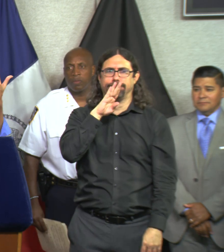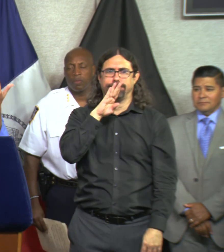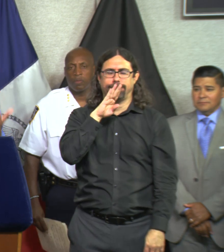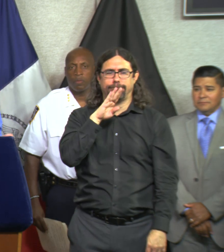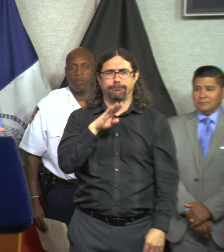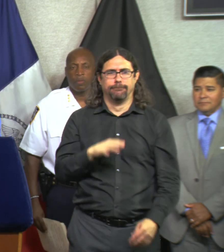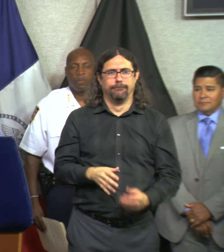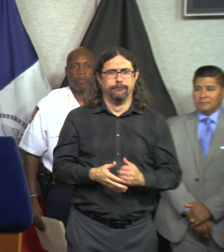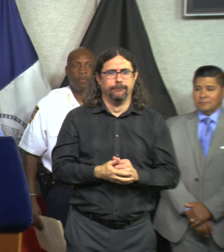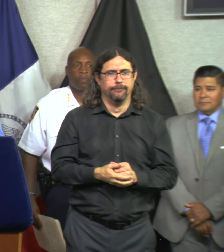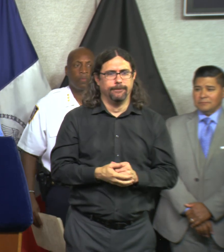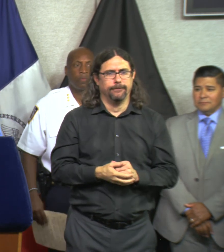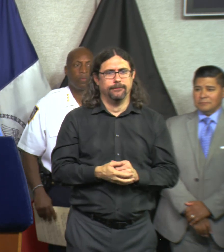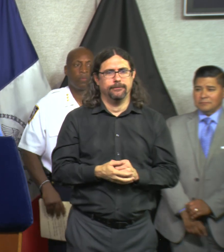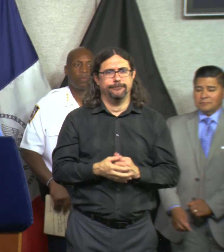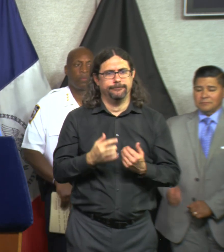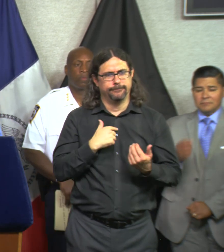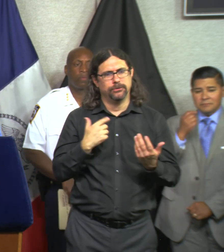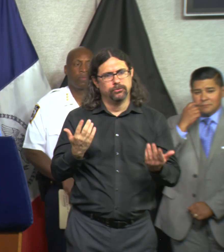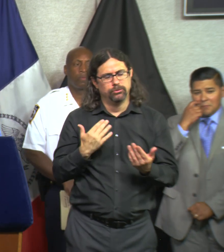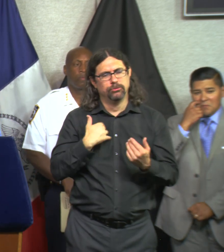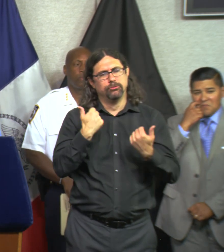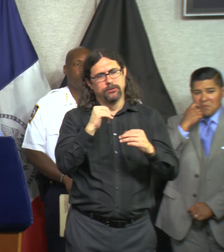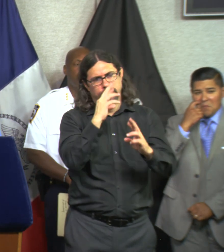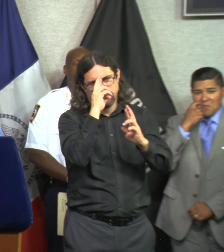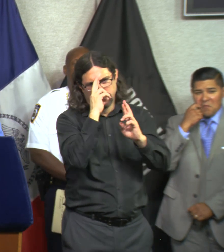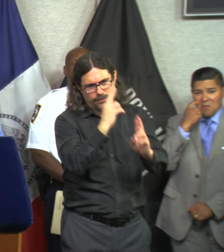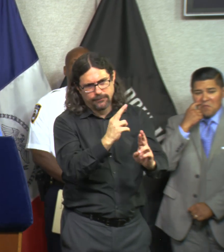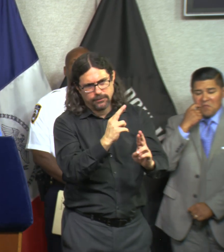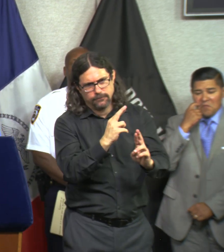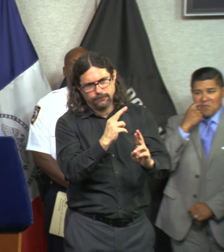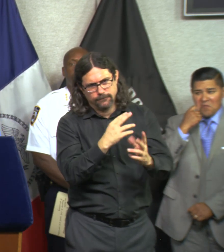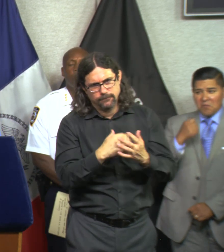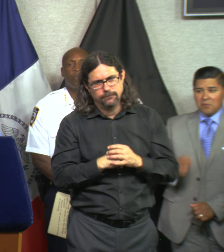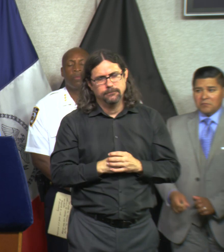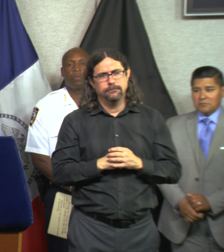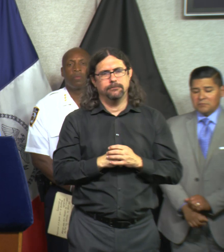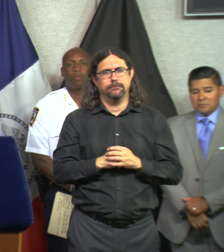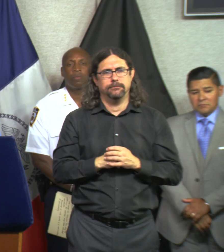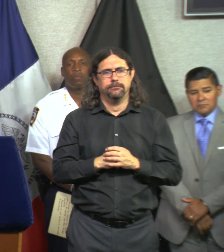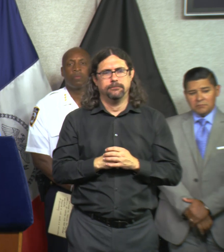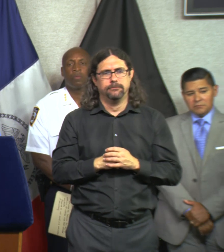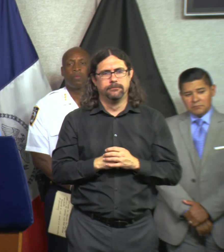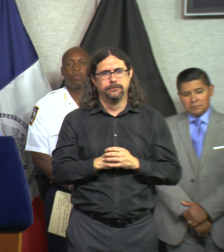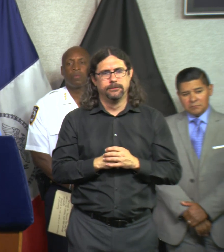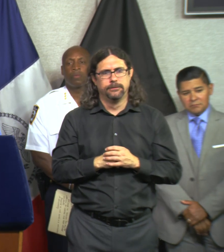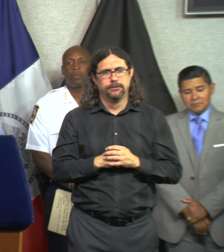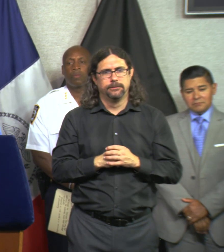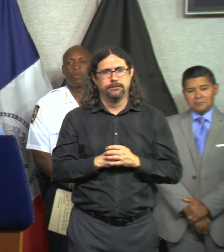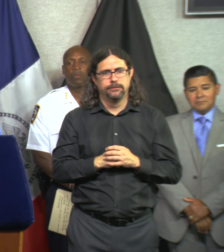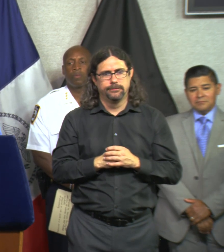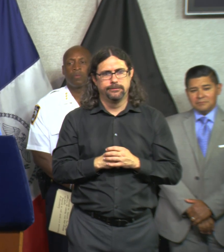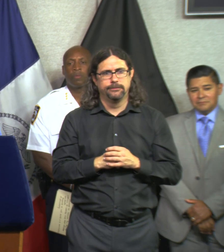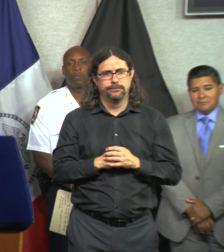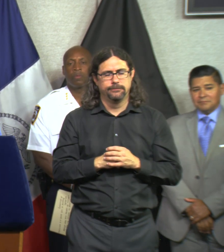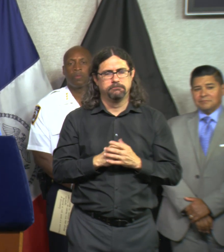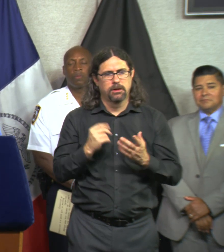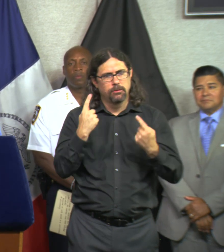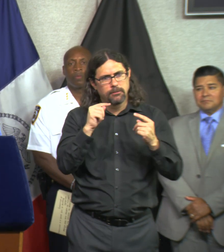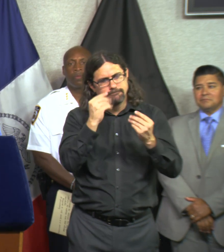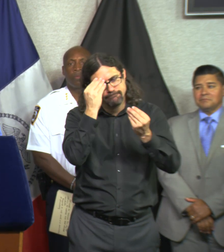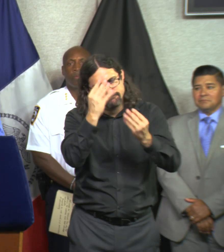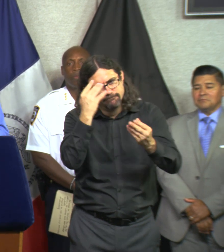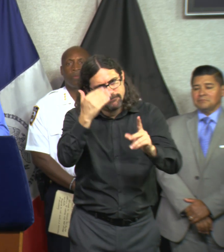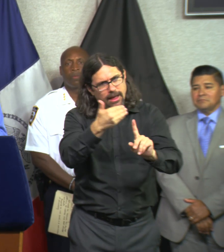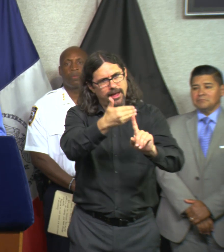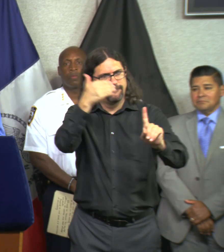try and make as clear as possible what's going to happen next and to guarantee you it will happen quickly. and that, your concerns